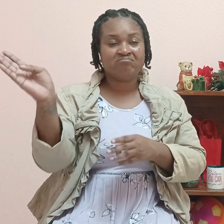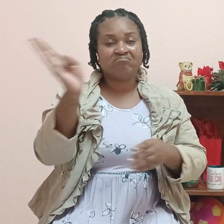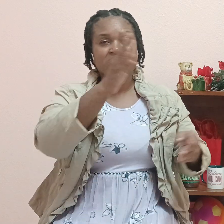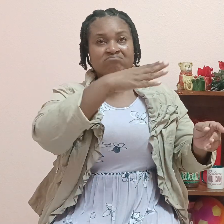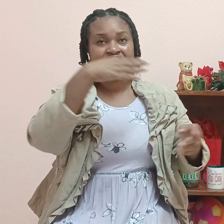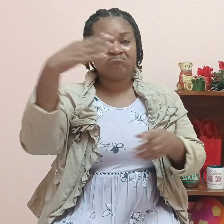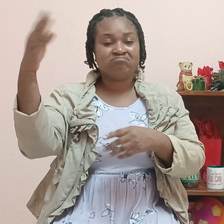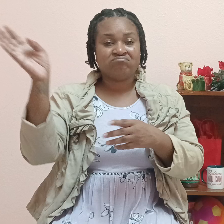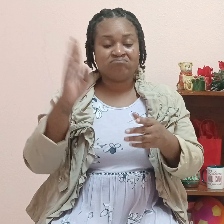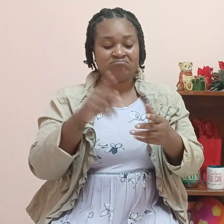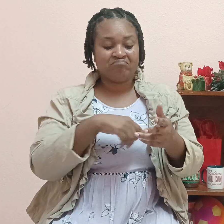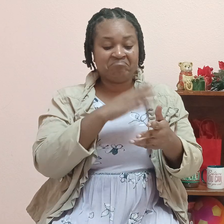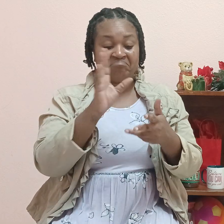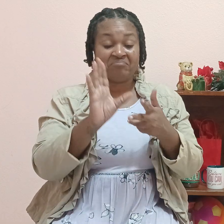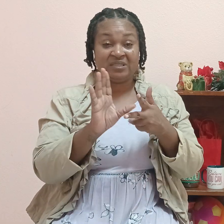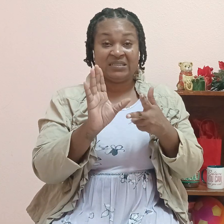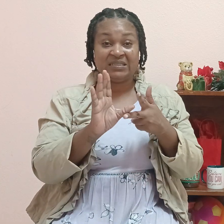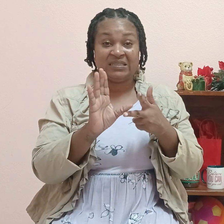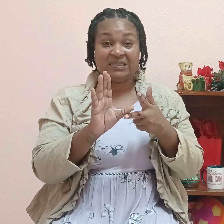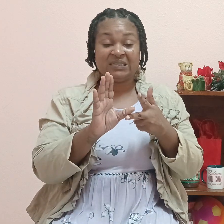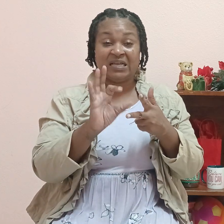C, fern,